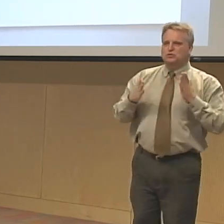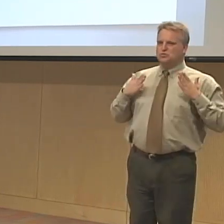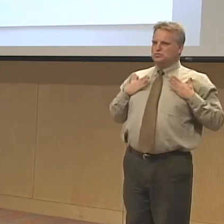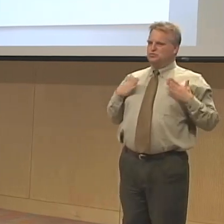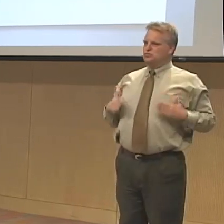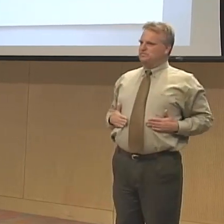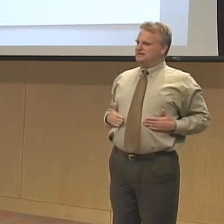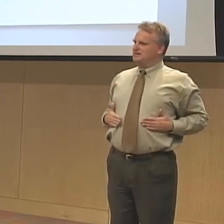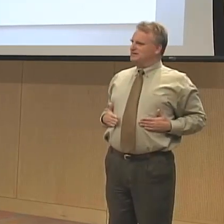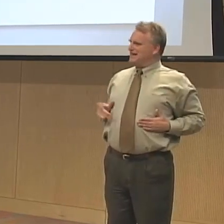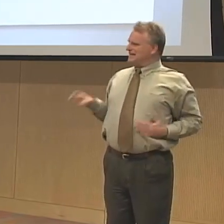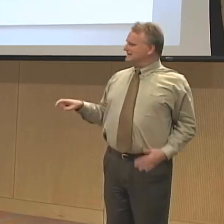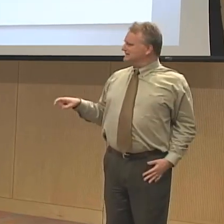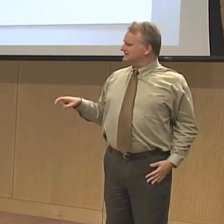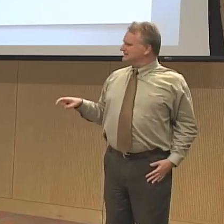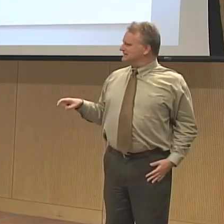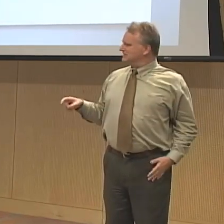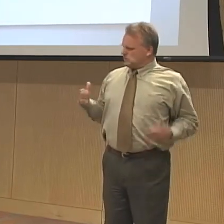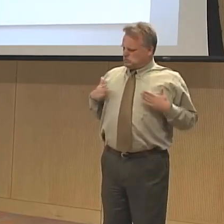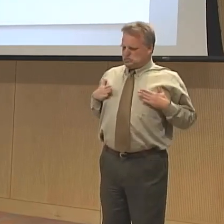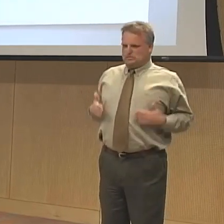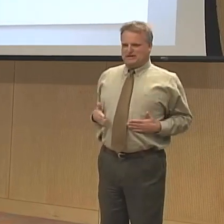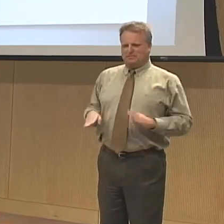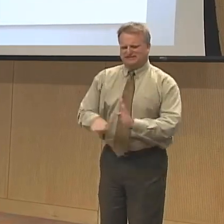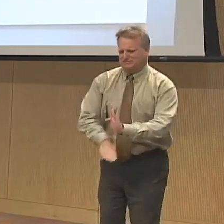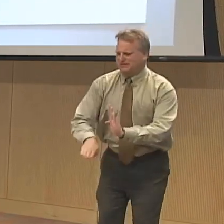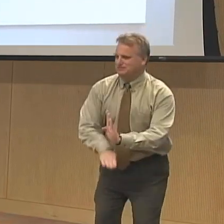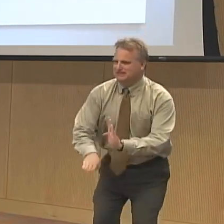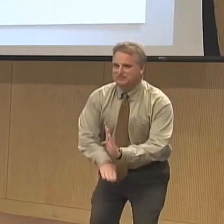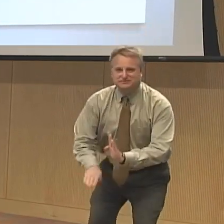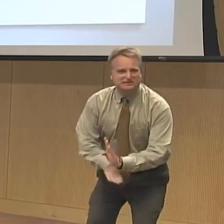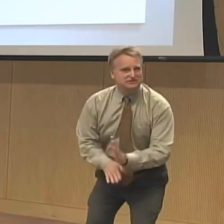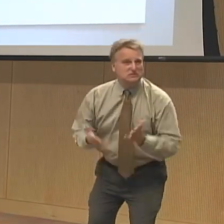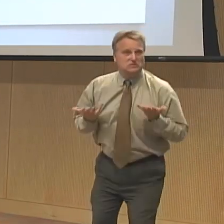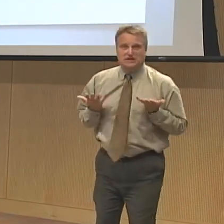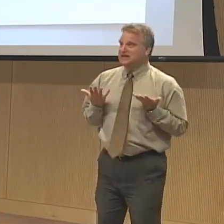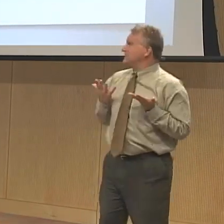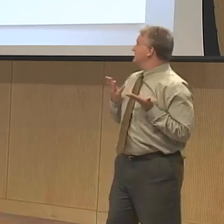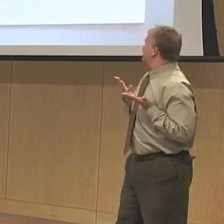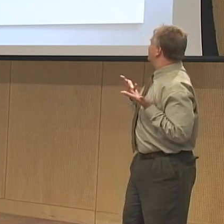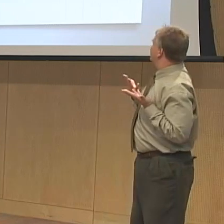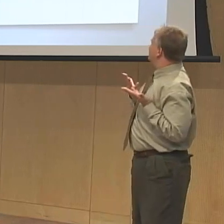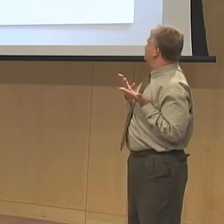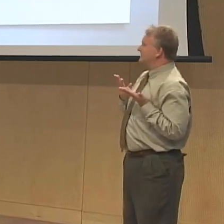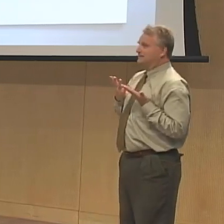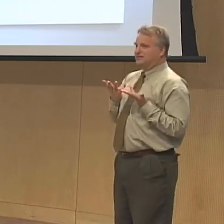And there's the need for basic human dignity. It's a basic need.